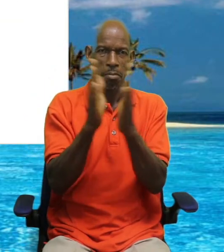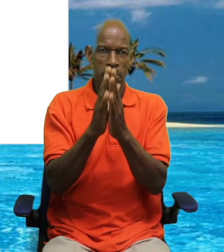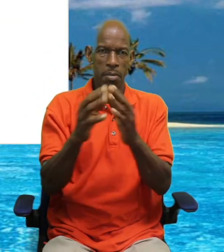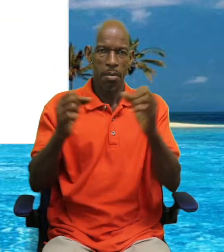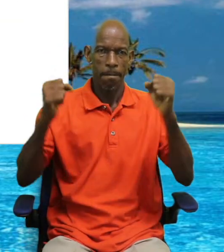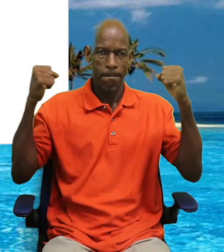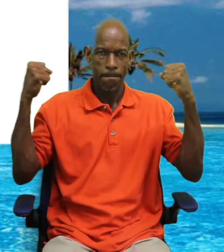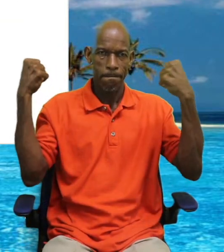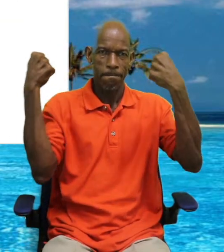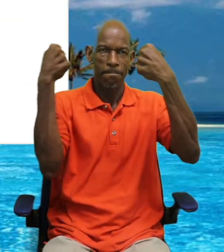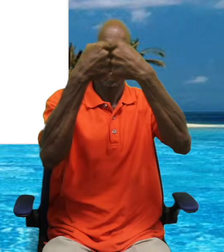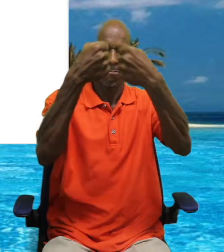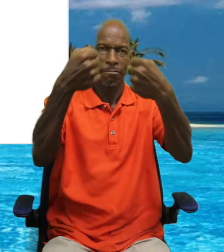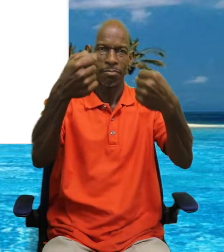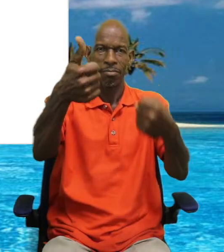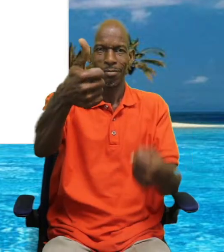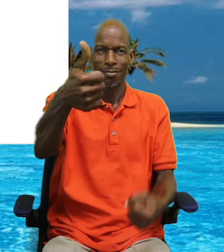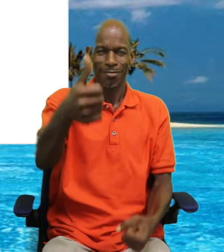doing that.